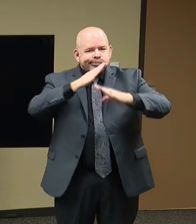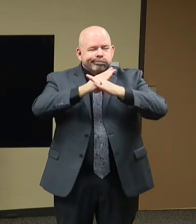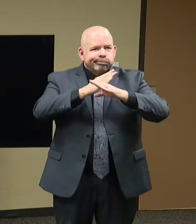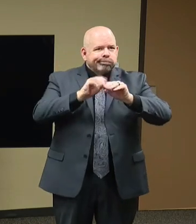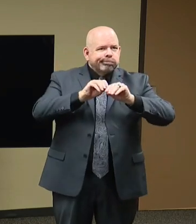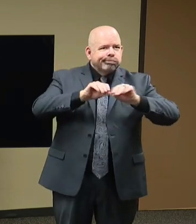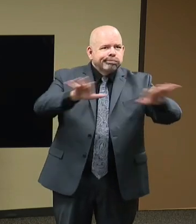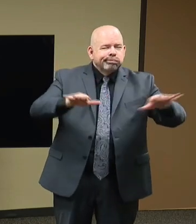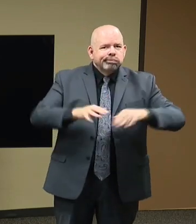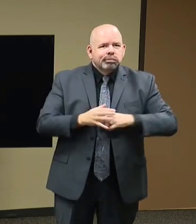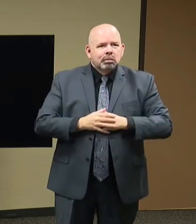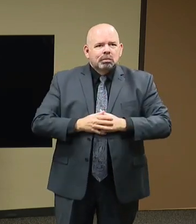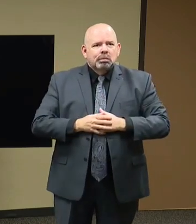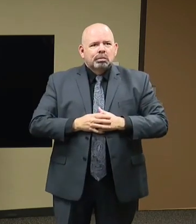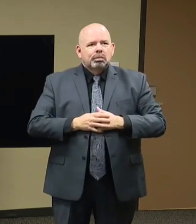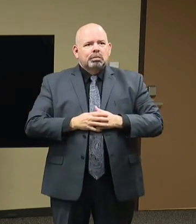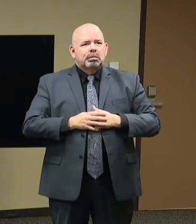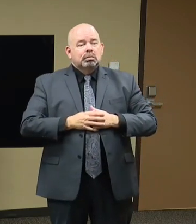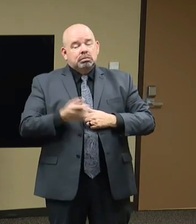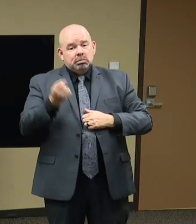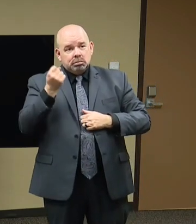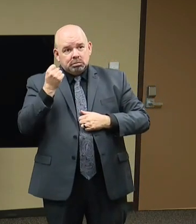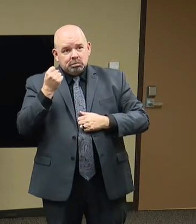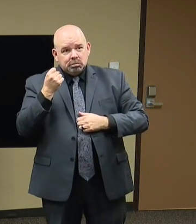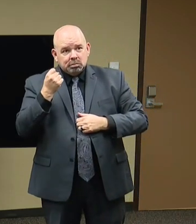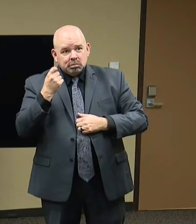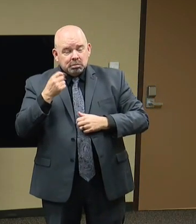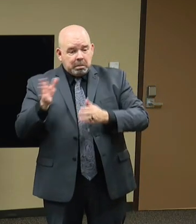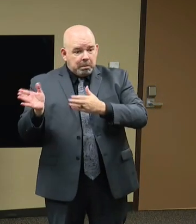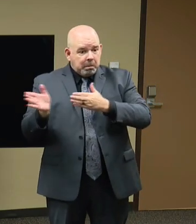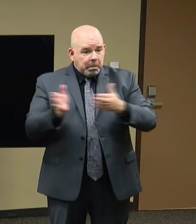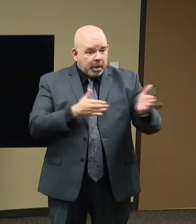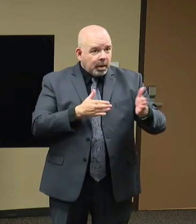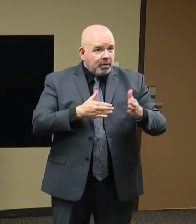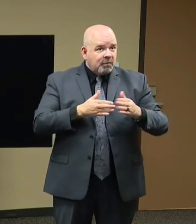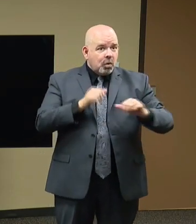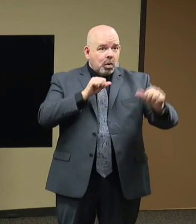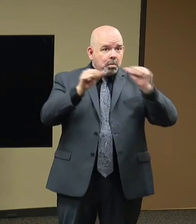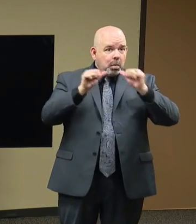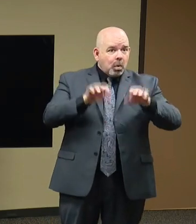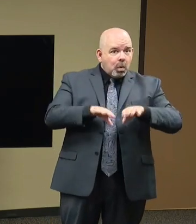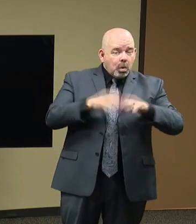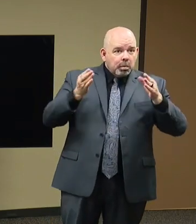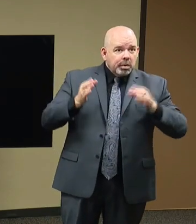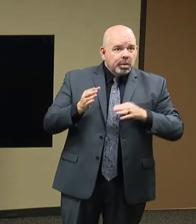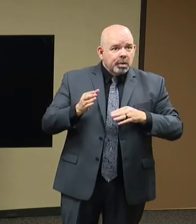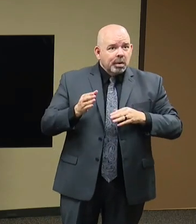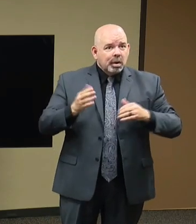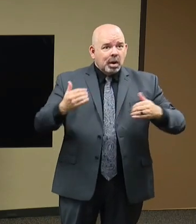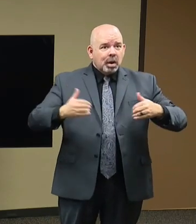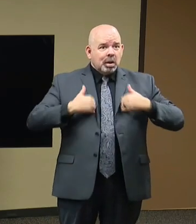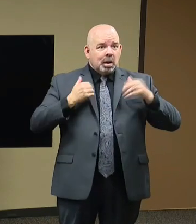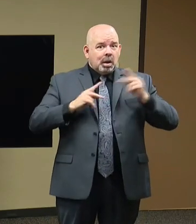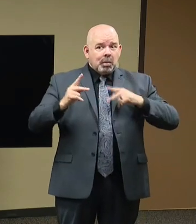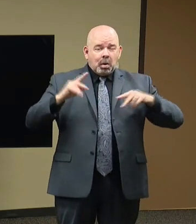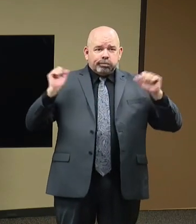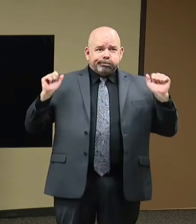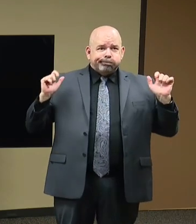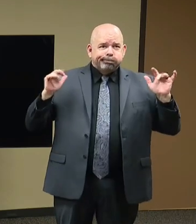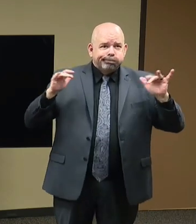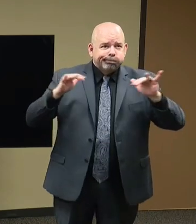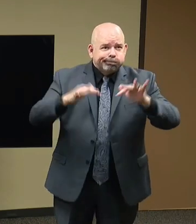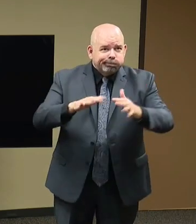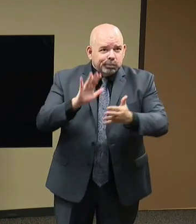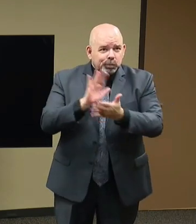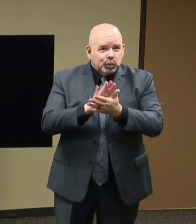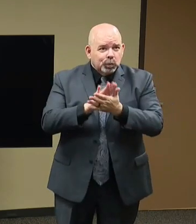were open, and when the kids got back, or the young people got back, the scholars got back to school, they all went to the bars, or not